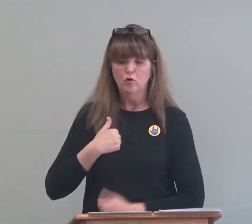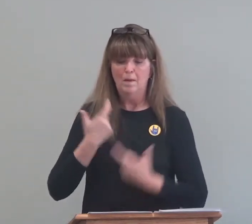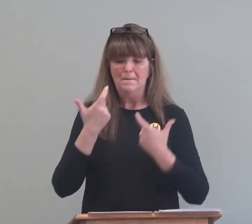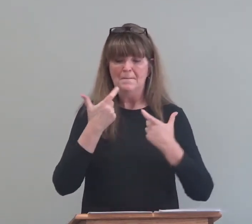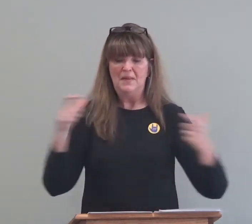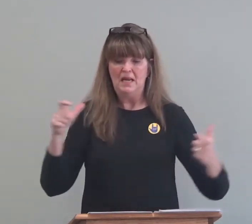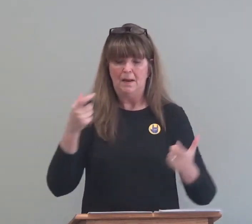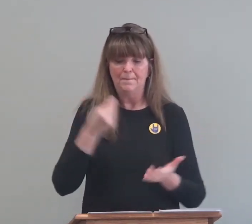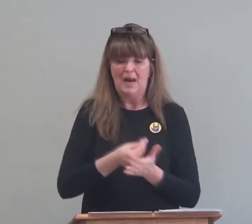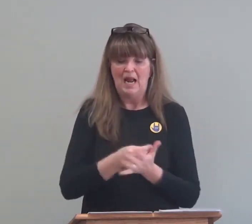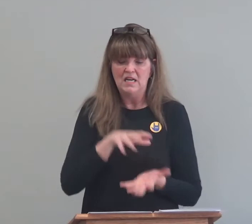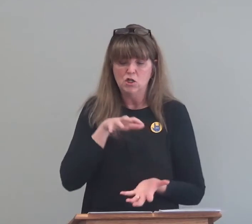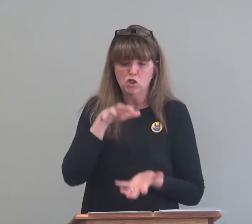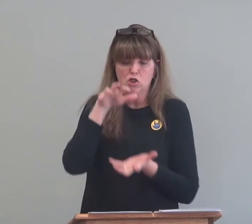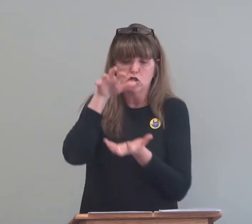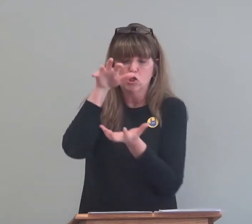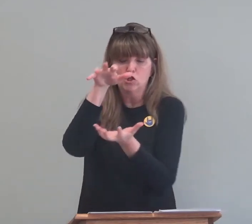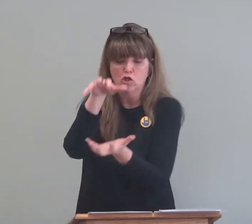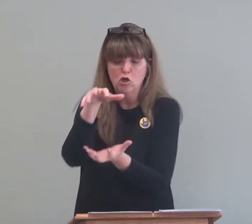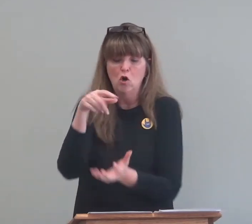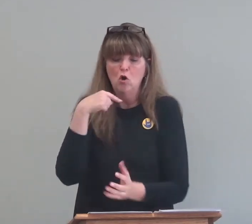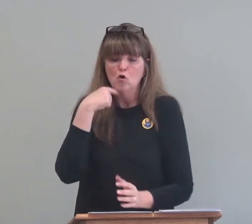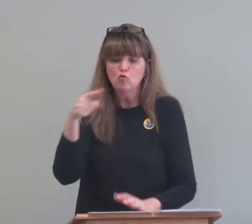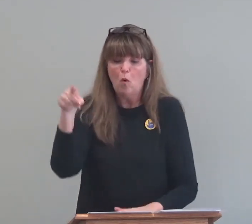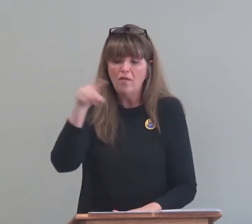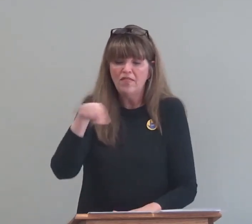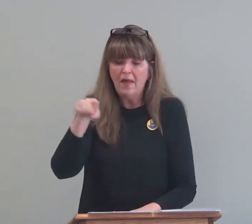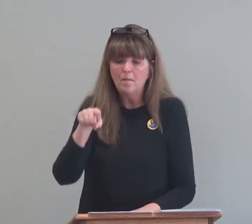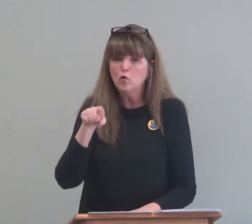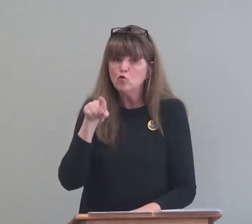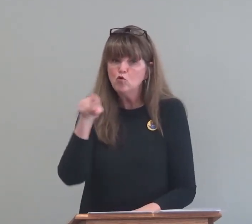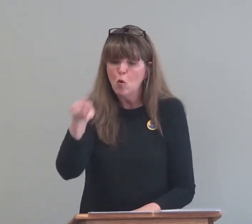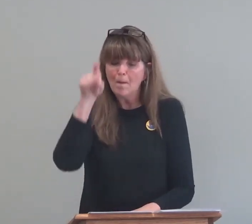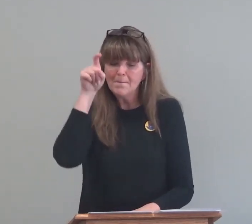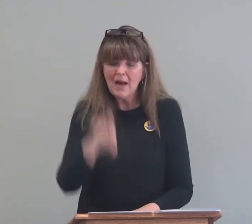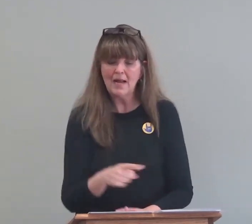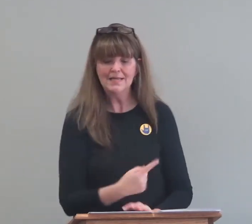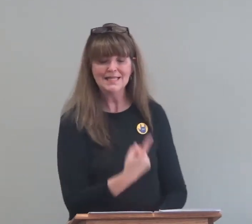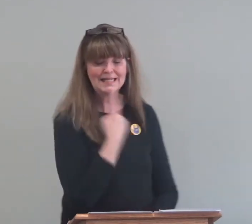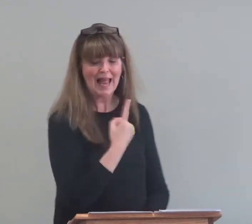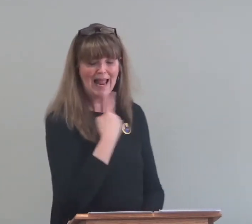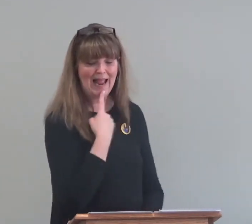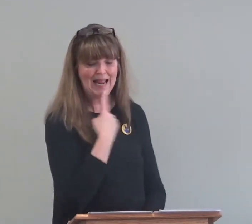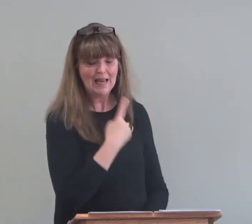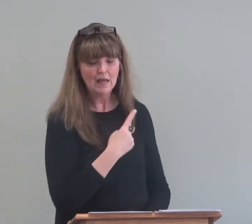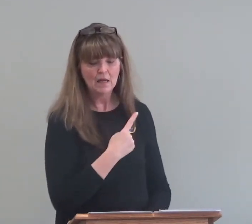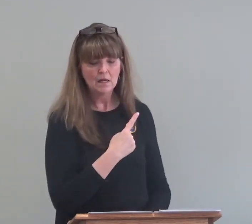They gave the soldiers a lot of money and told them, you must